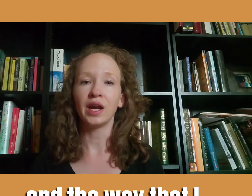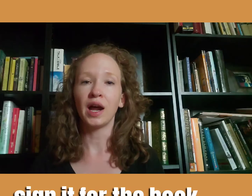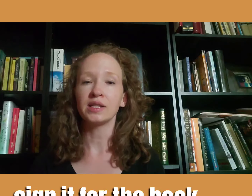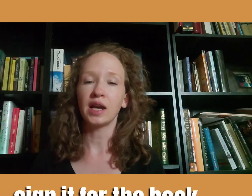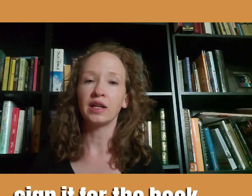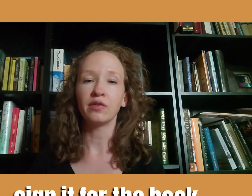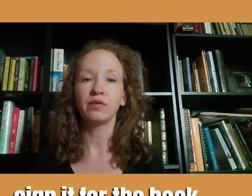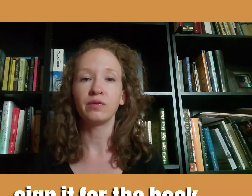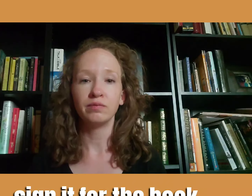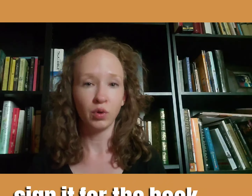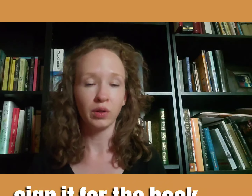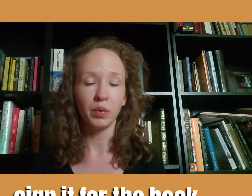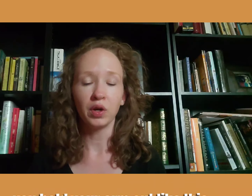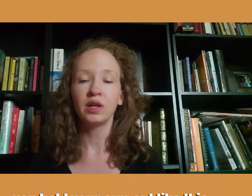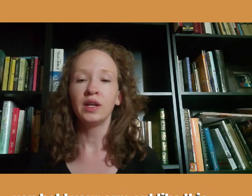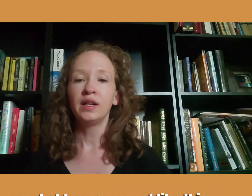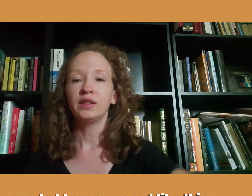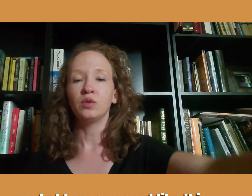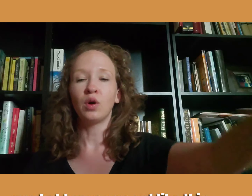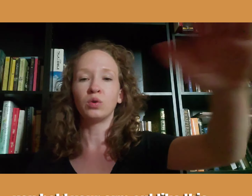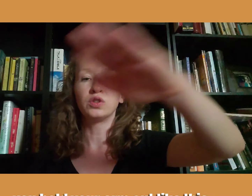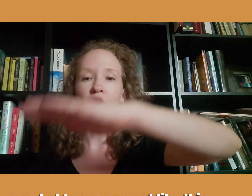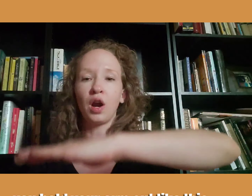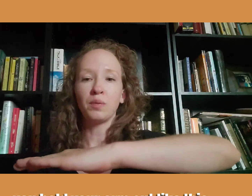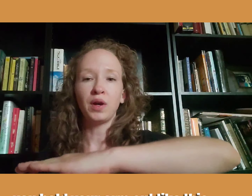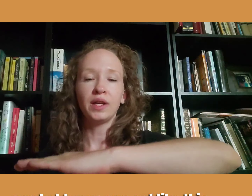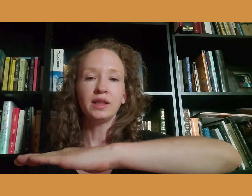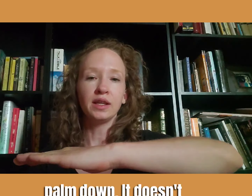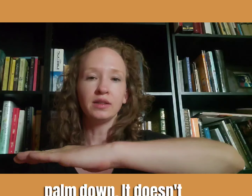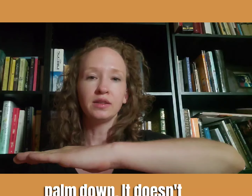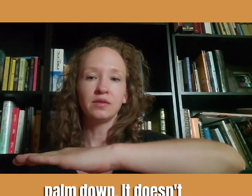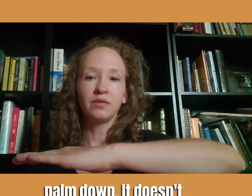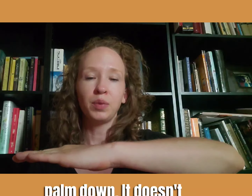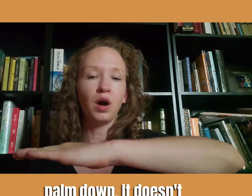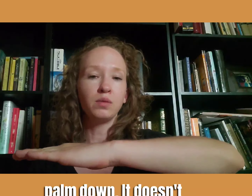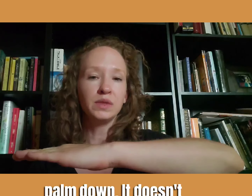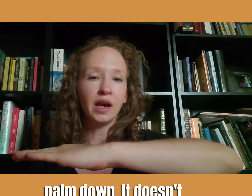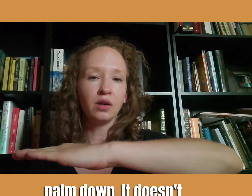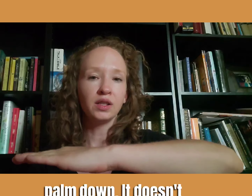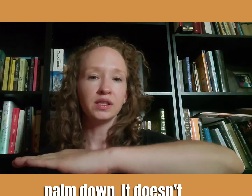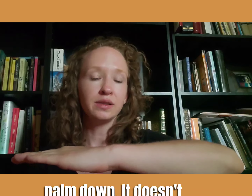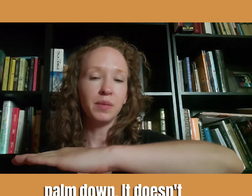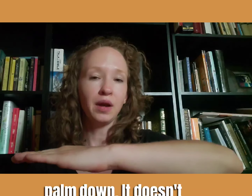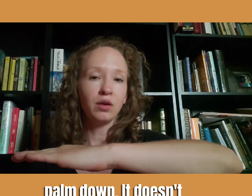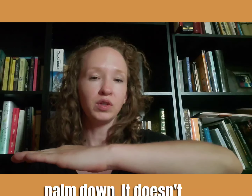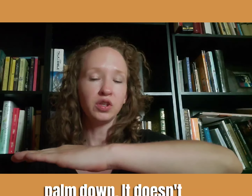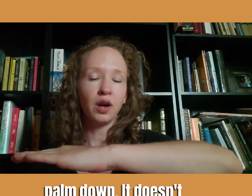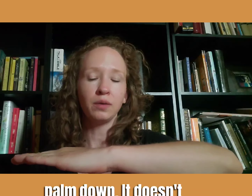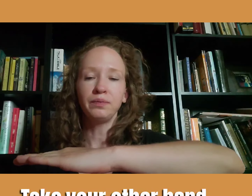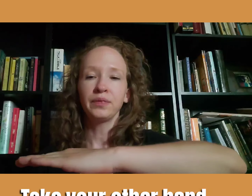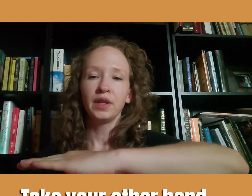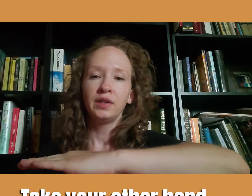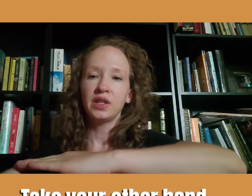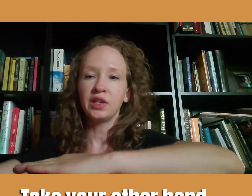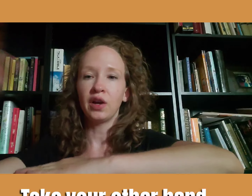that I sign it for the book you hold your arm out like this palm down it doesn't matter which arm take your